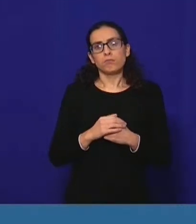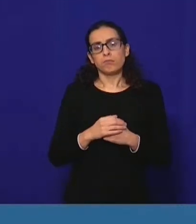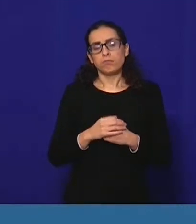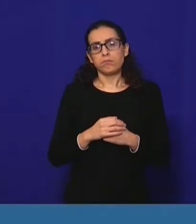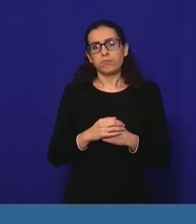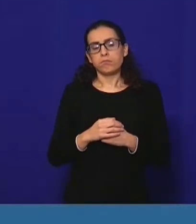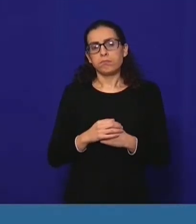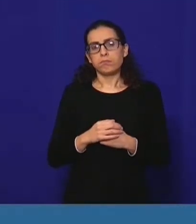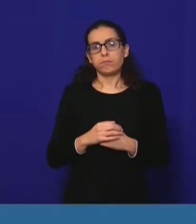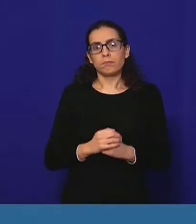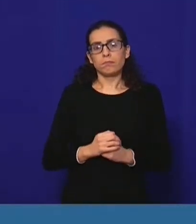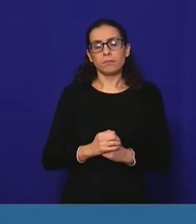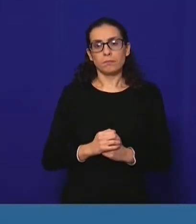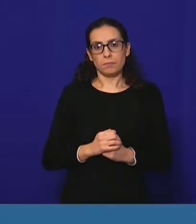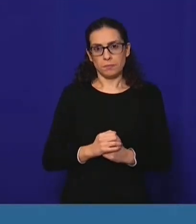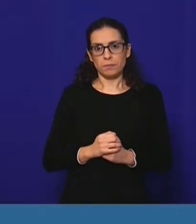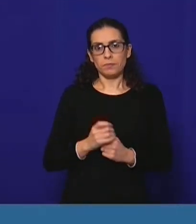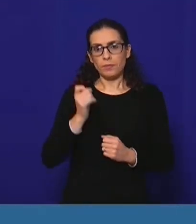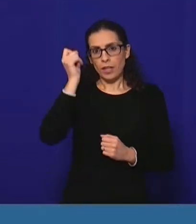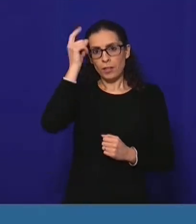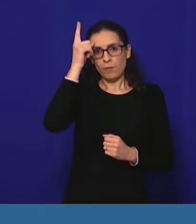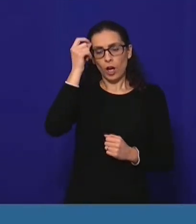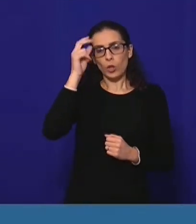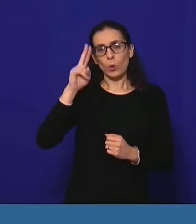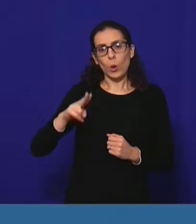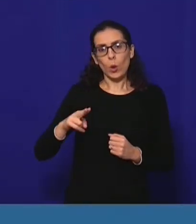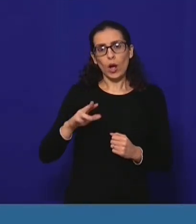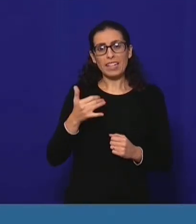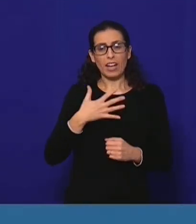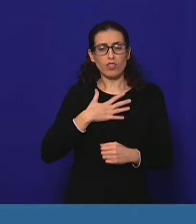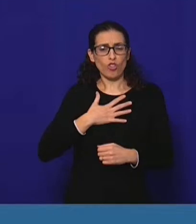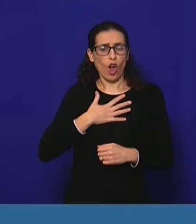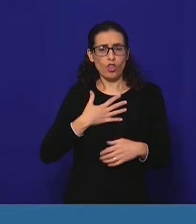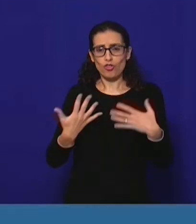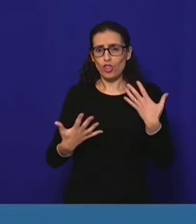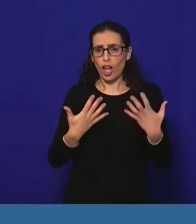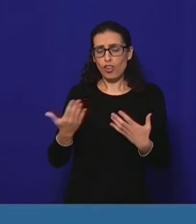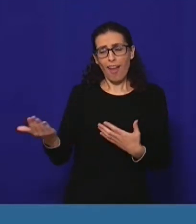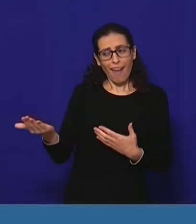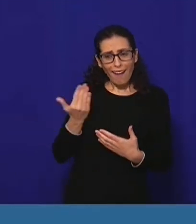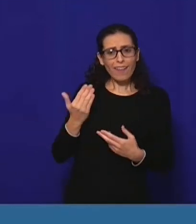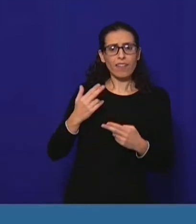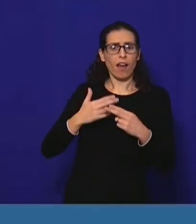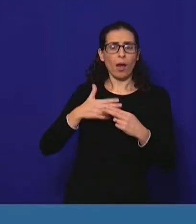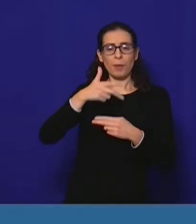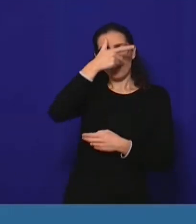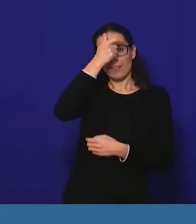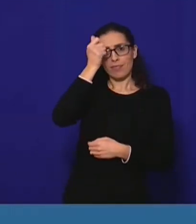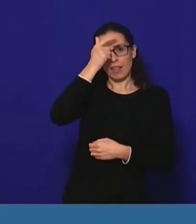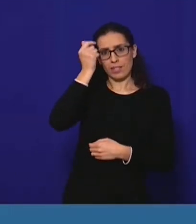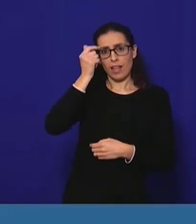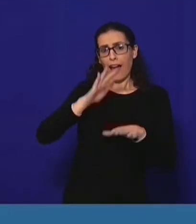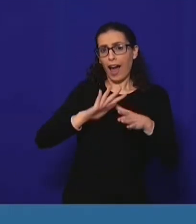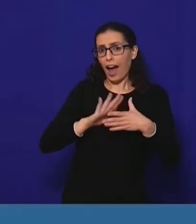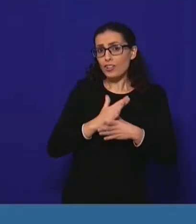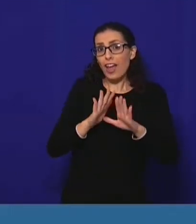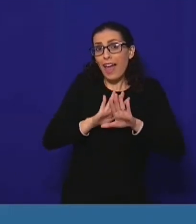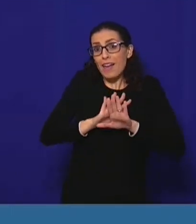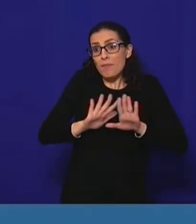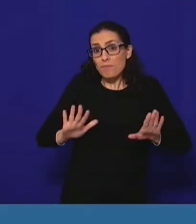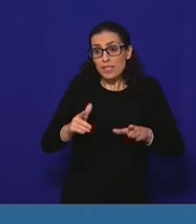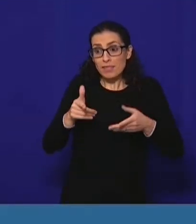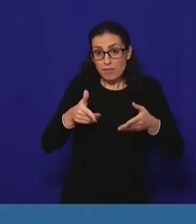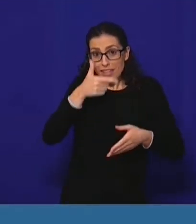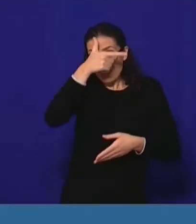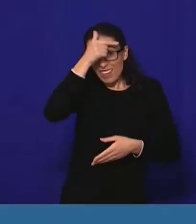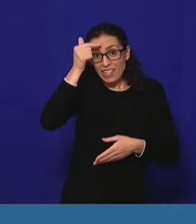pożittivi. Fakkarkom nerġa' li jekk għandek is-sintomi ejja għamel it-test għax dak huwa l-uniku mod li inti tista'